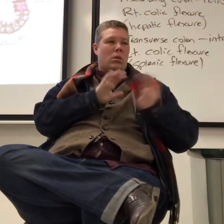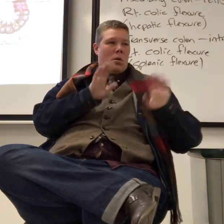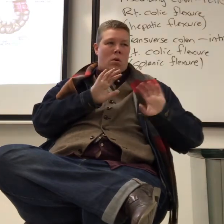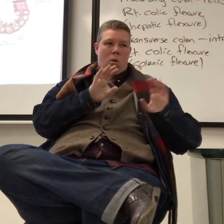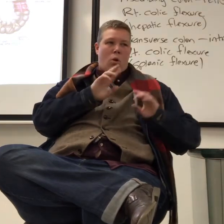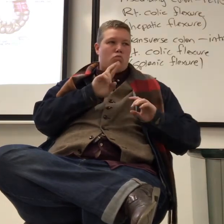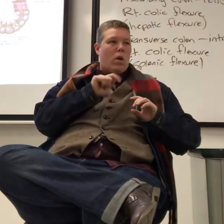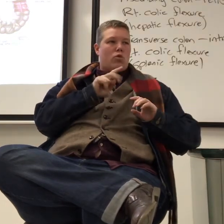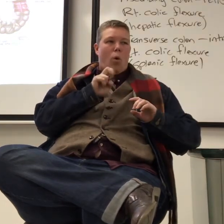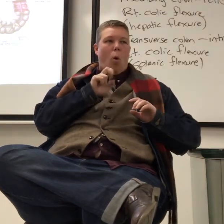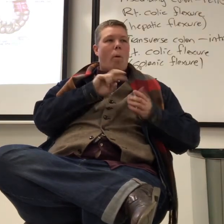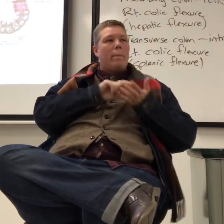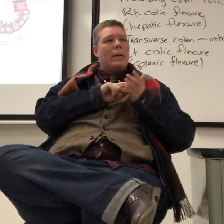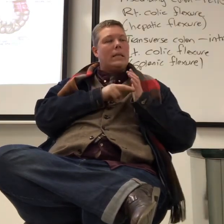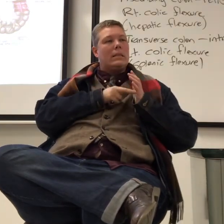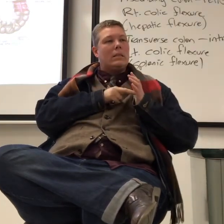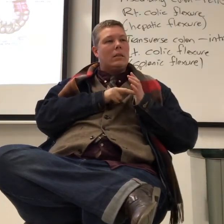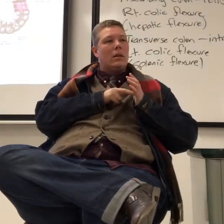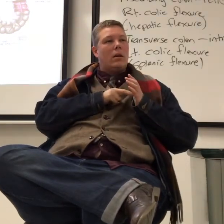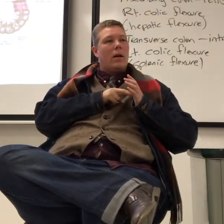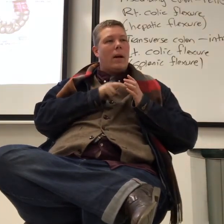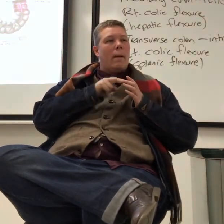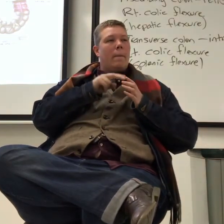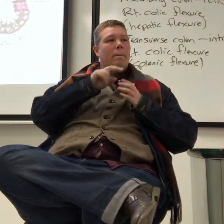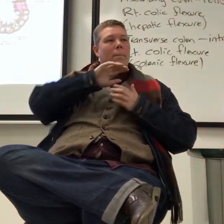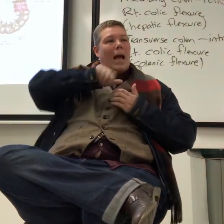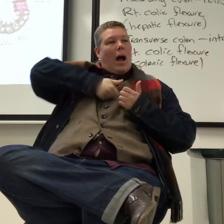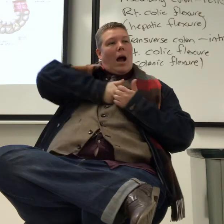put retro, I mean retroperitoneal,